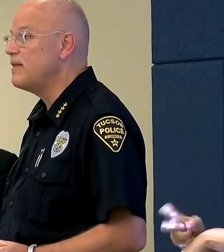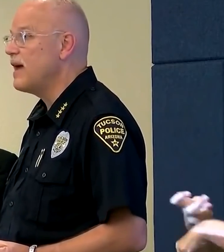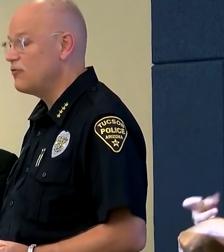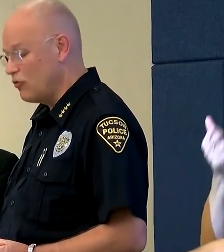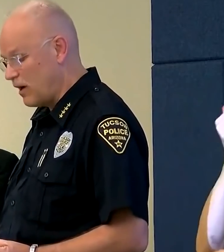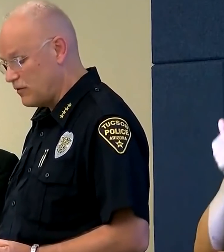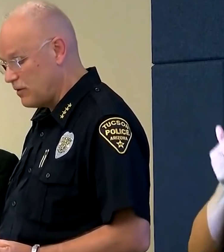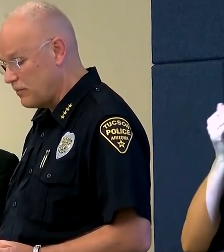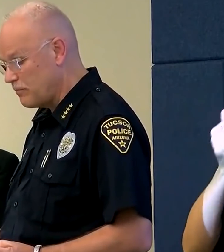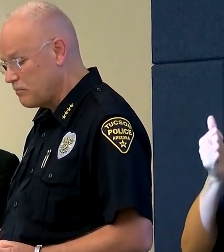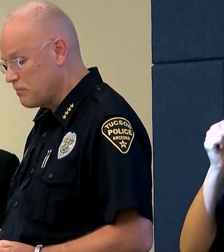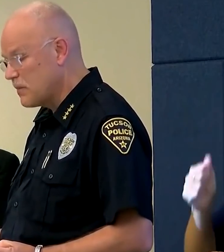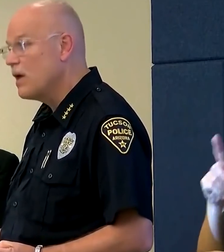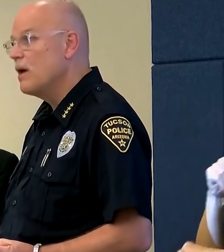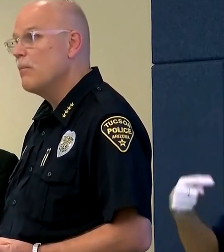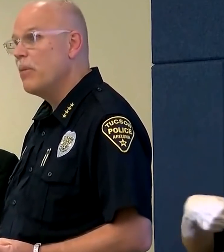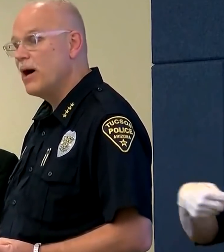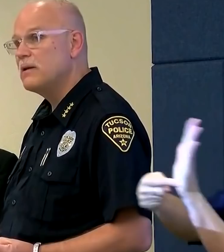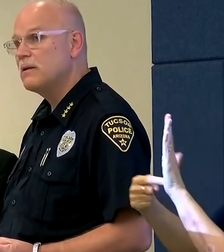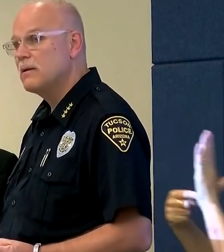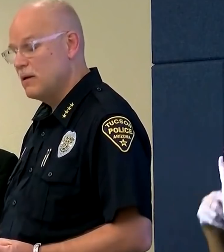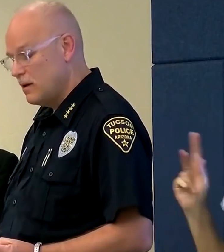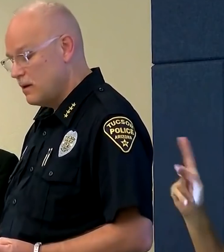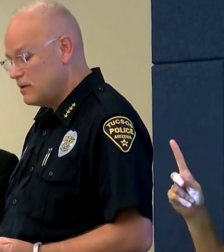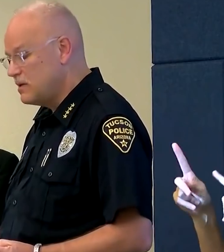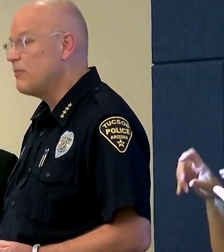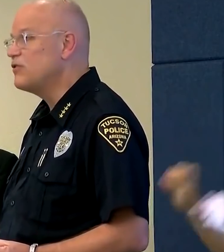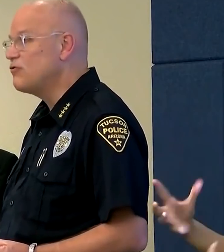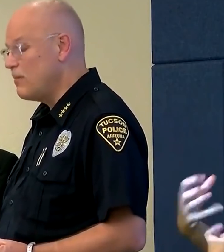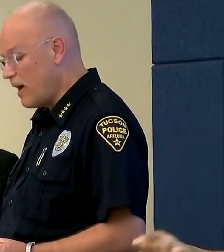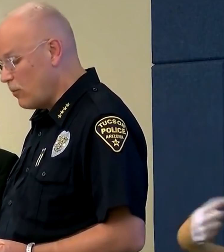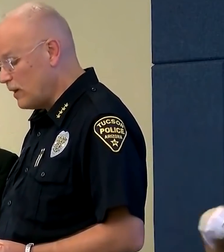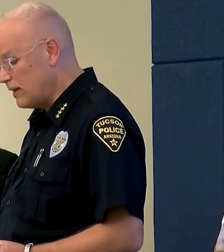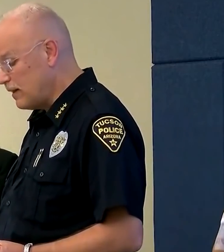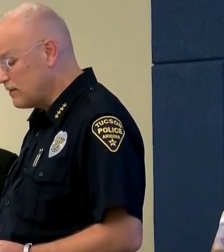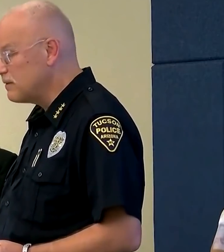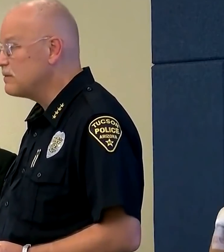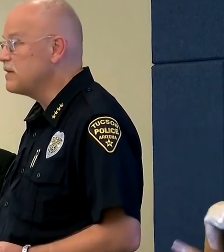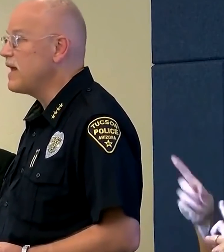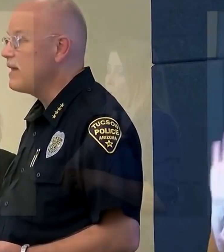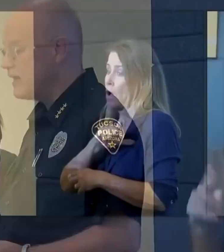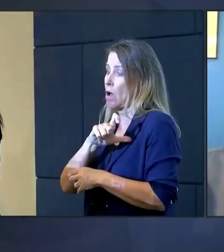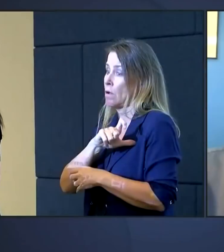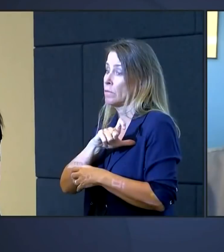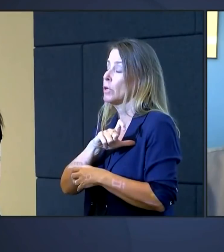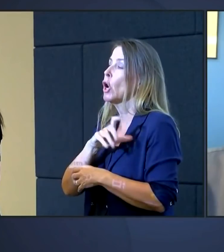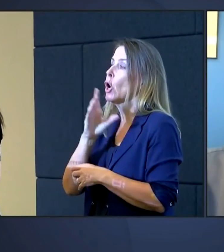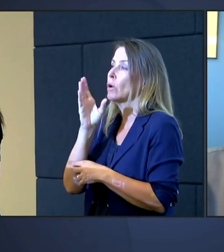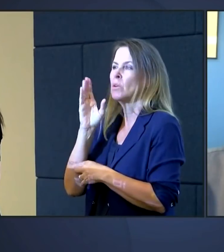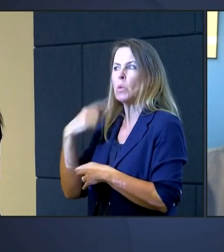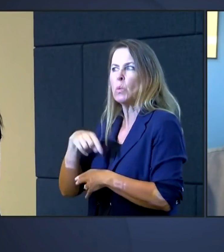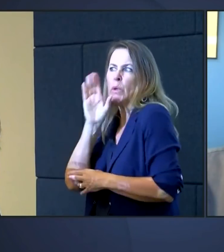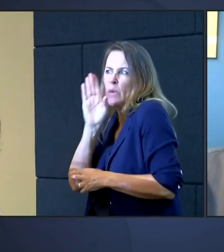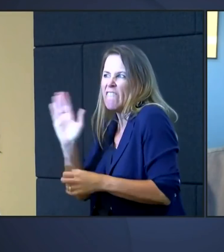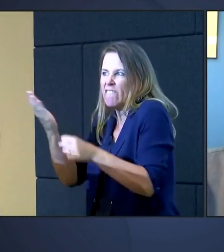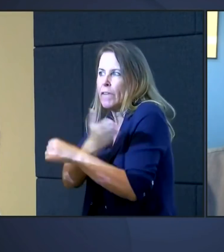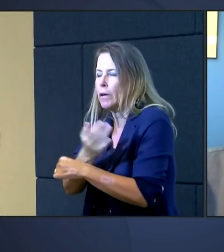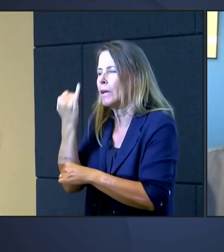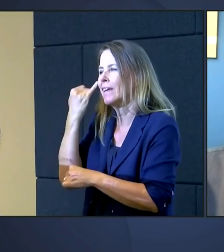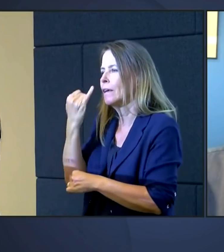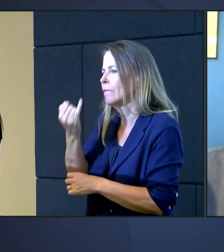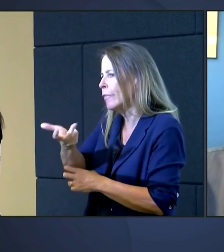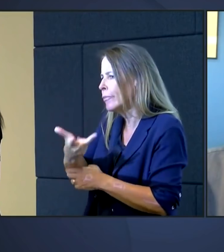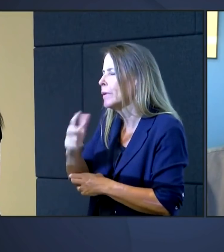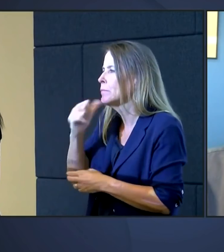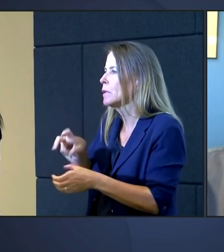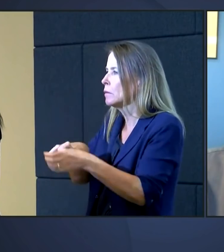chance to review the footage as well. And so finally, after that had happened, the chief and the mayor appeared. The